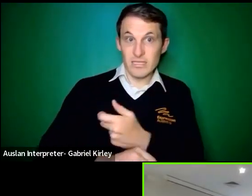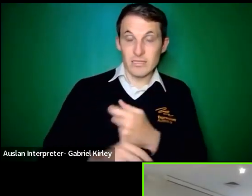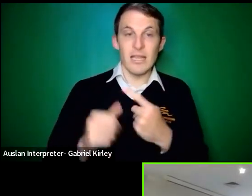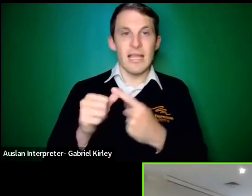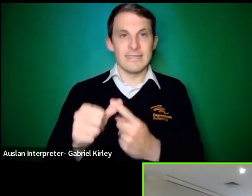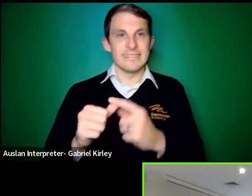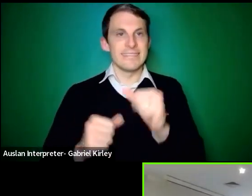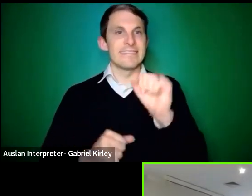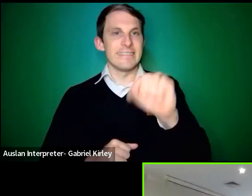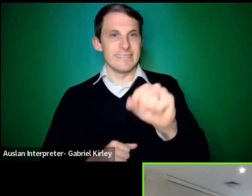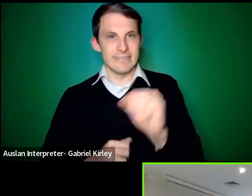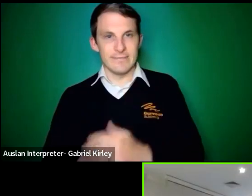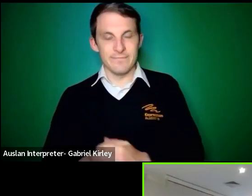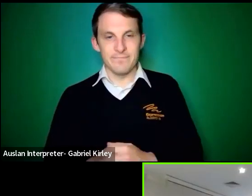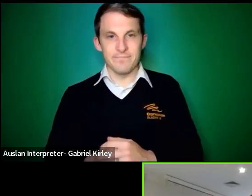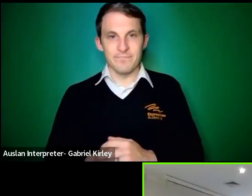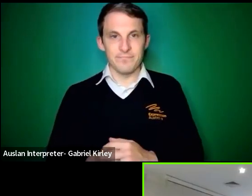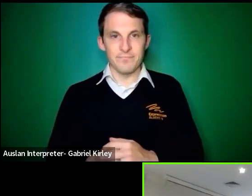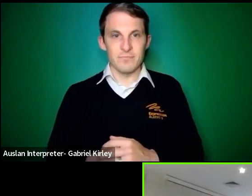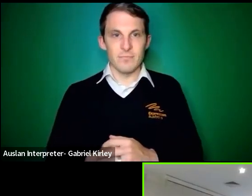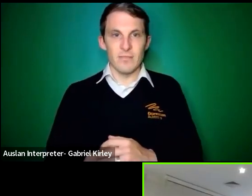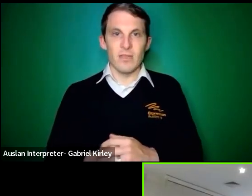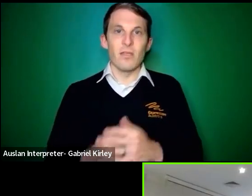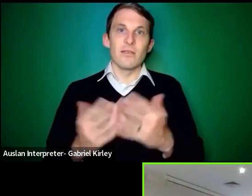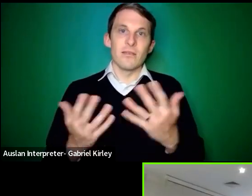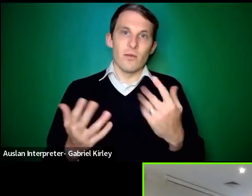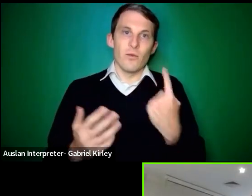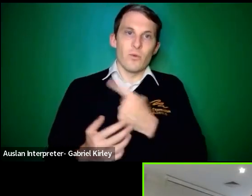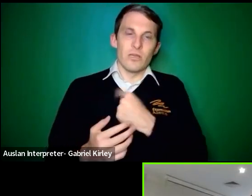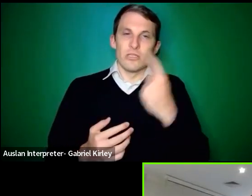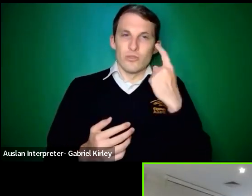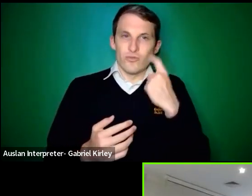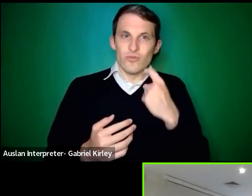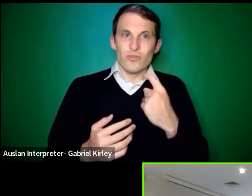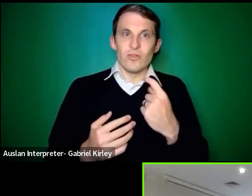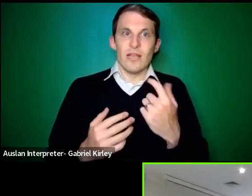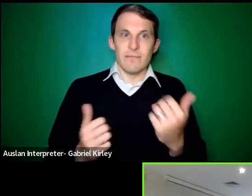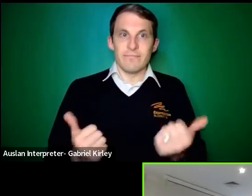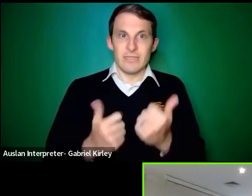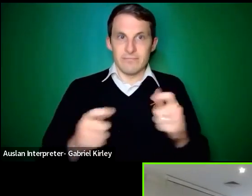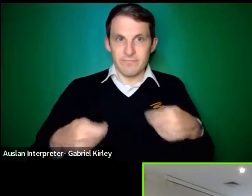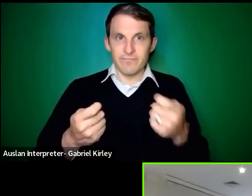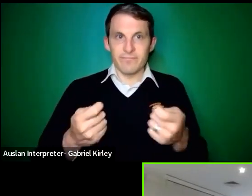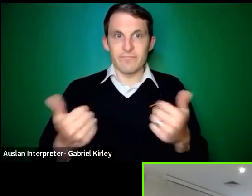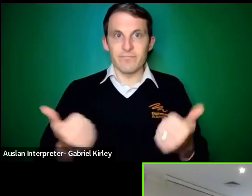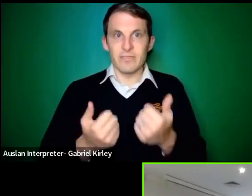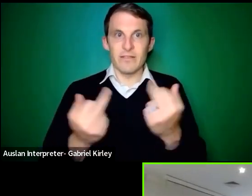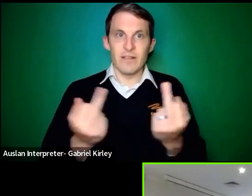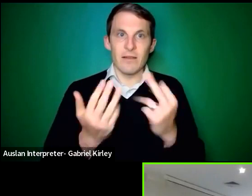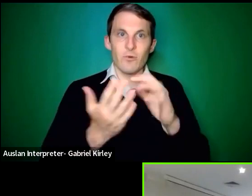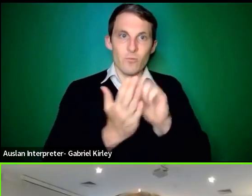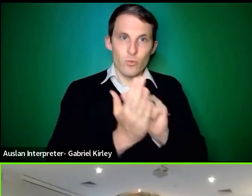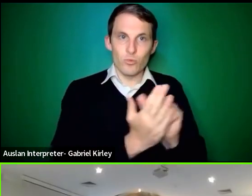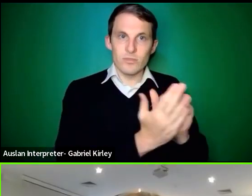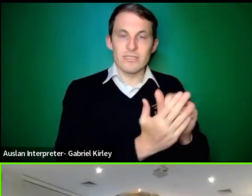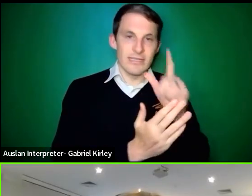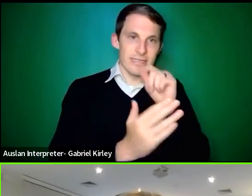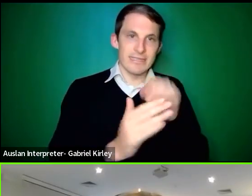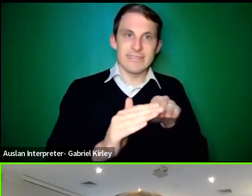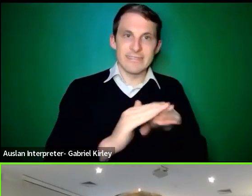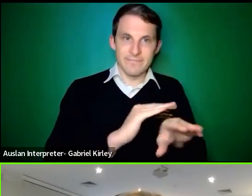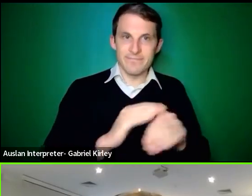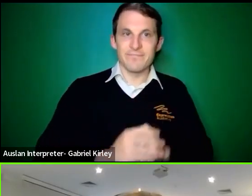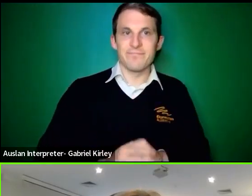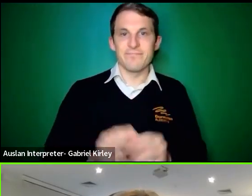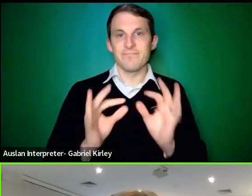and we are trying to get as many bookings open as we possibly can. For those children that we find